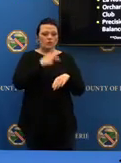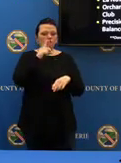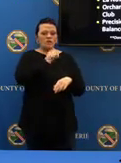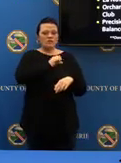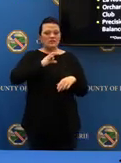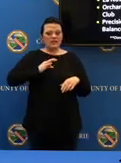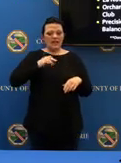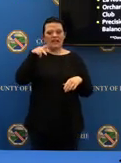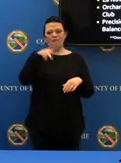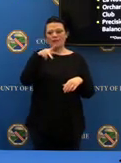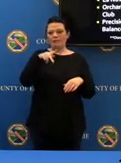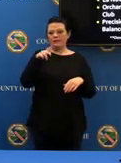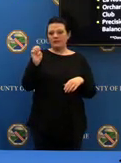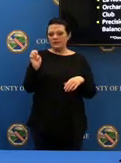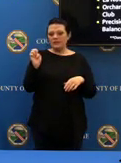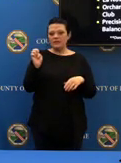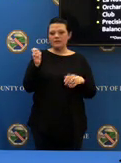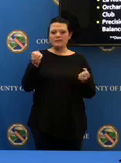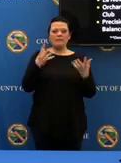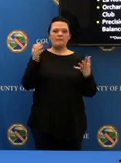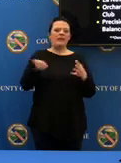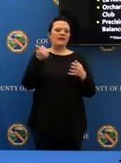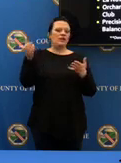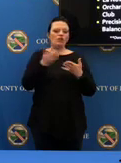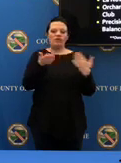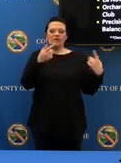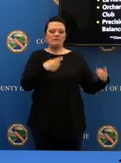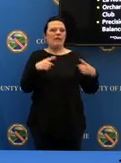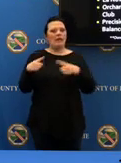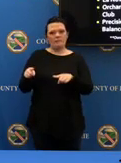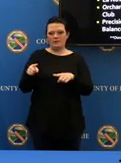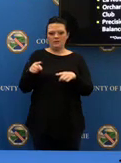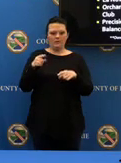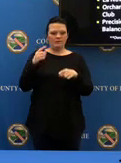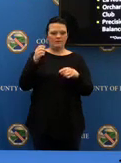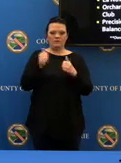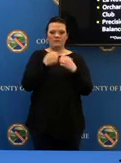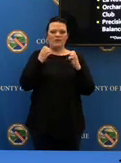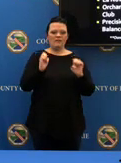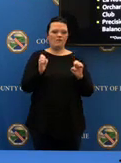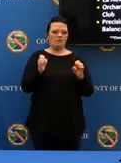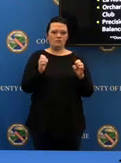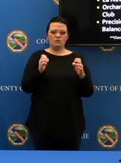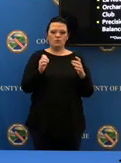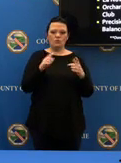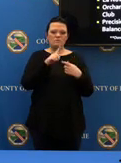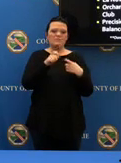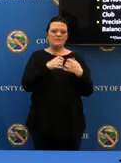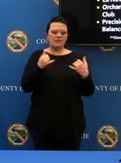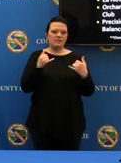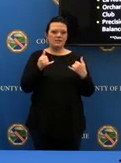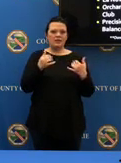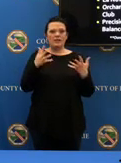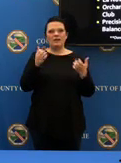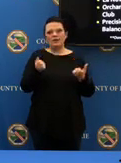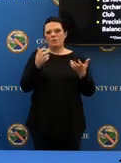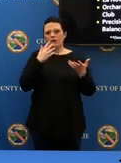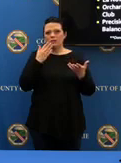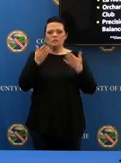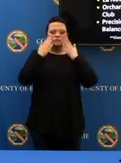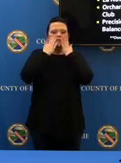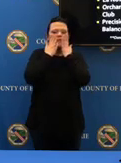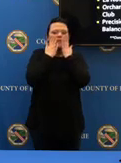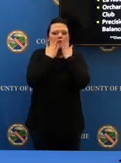but PPEs and other things that are helping in the COVID-19 effort. So I wanted to particularly today give a shout out to a number of those